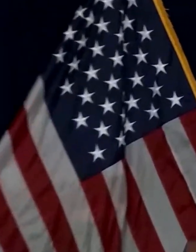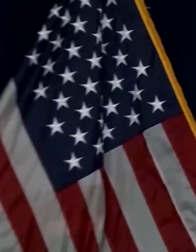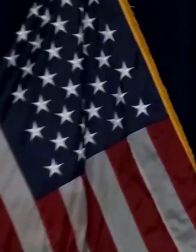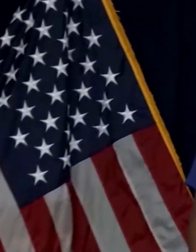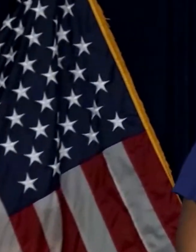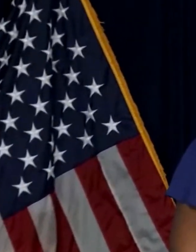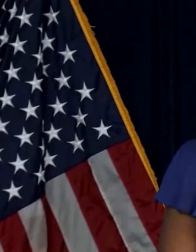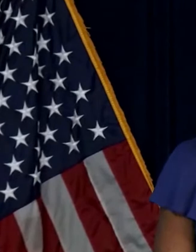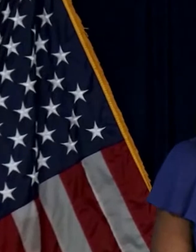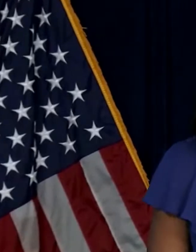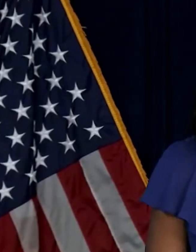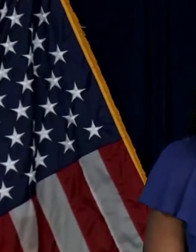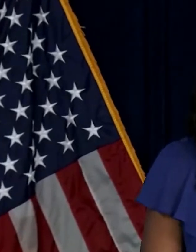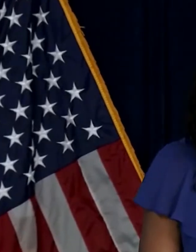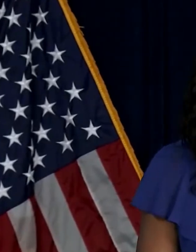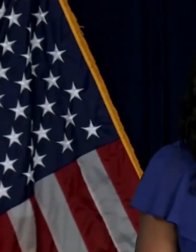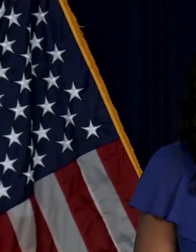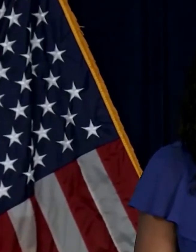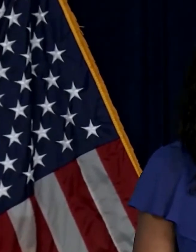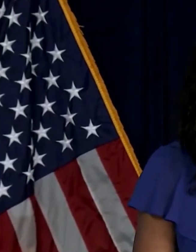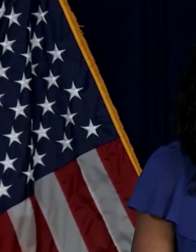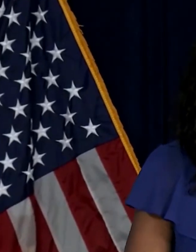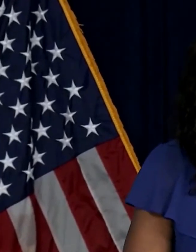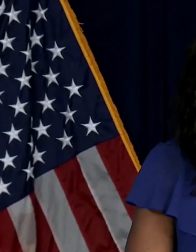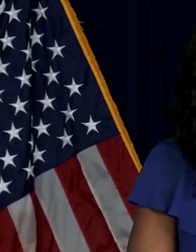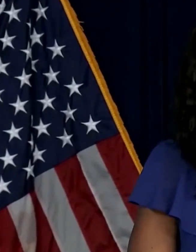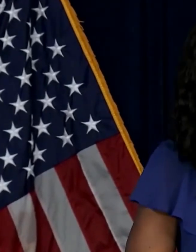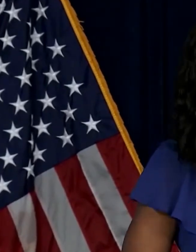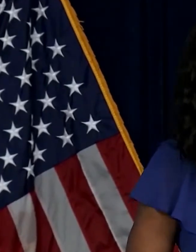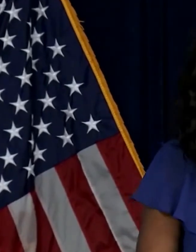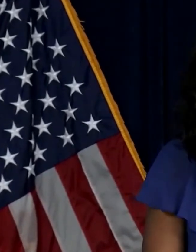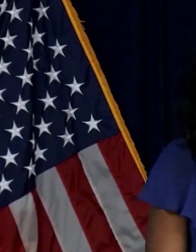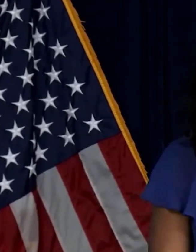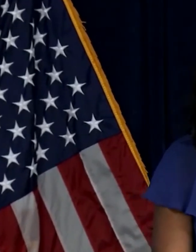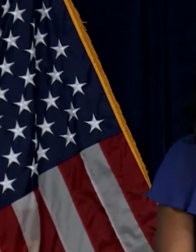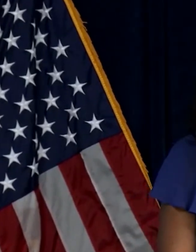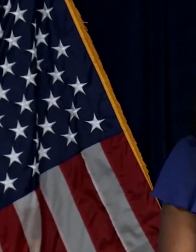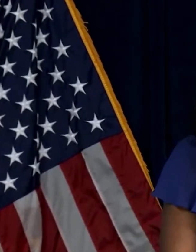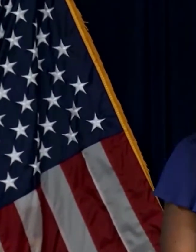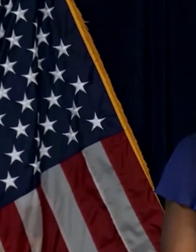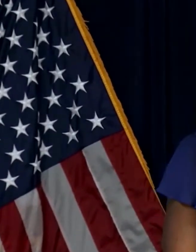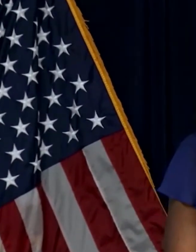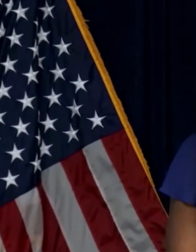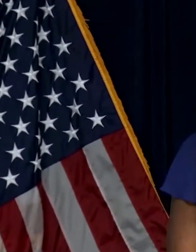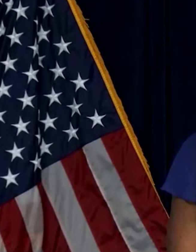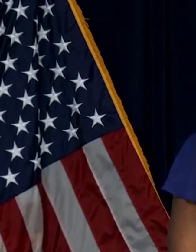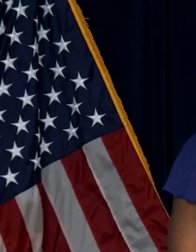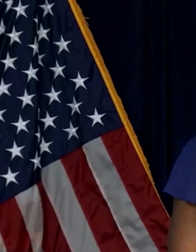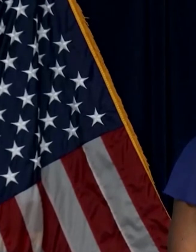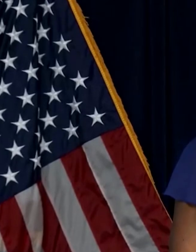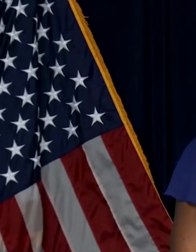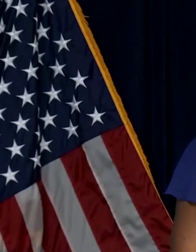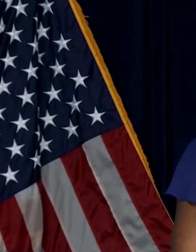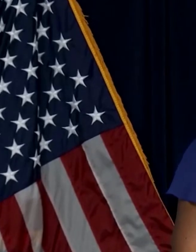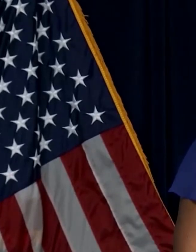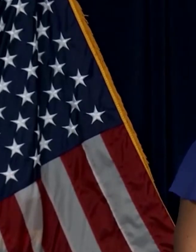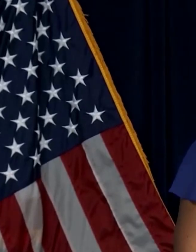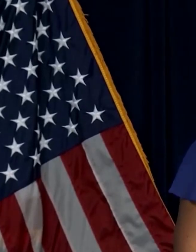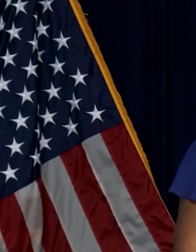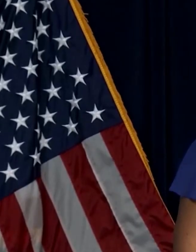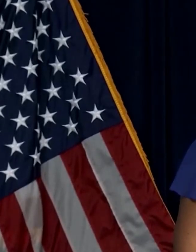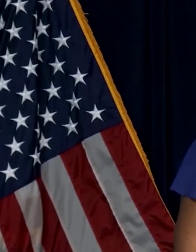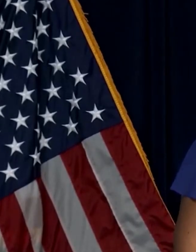deseado que fuera por razones más agradables. Estamos viendo un incremento de casos